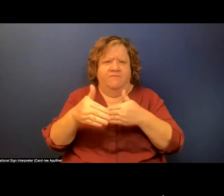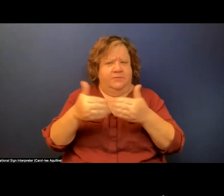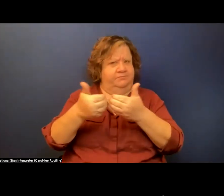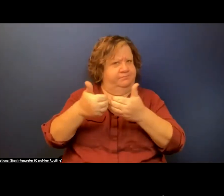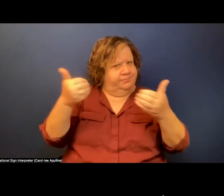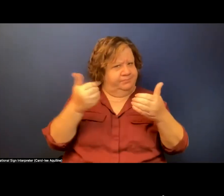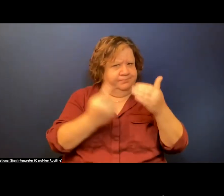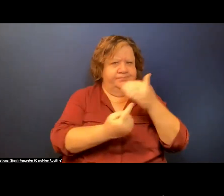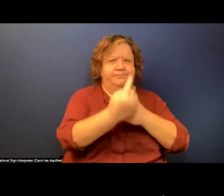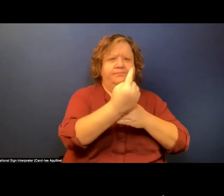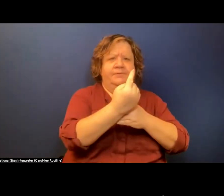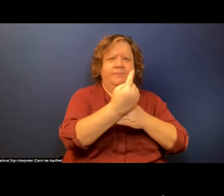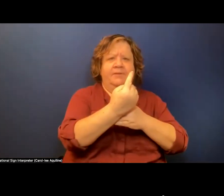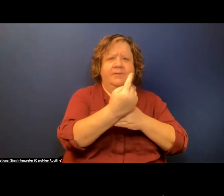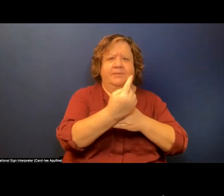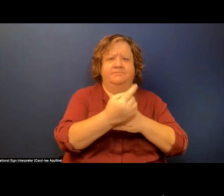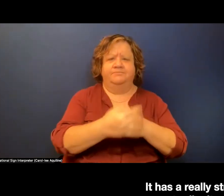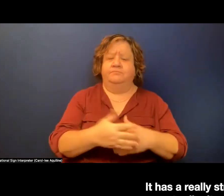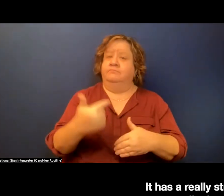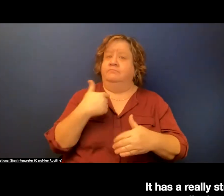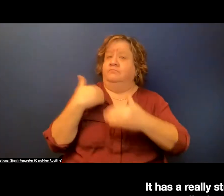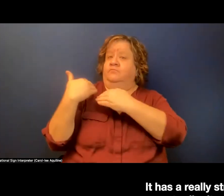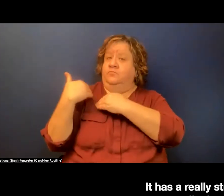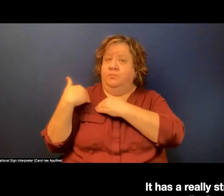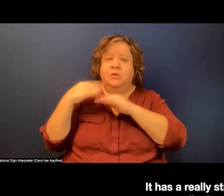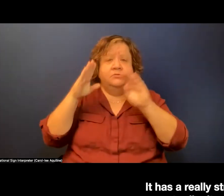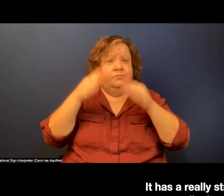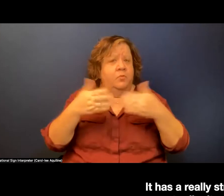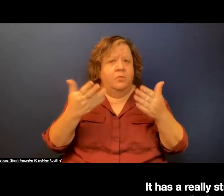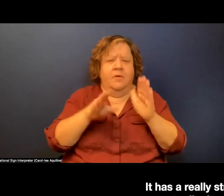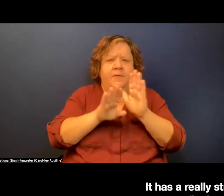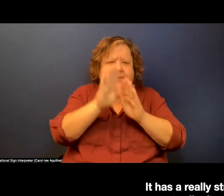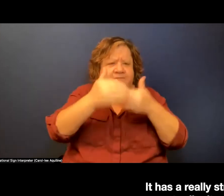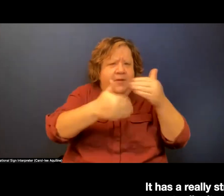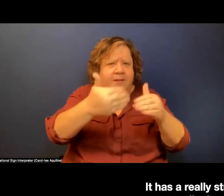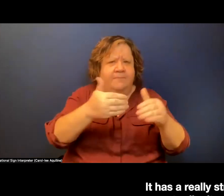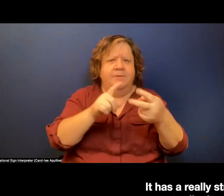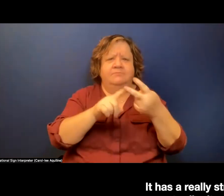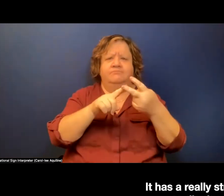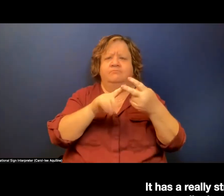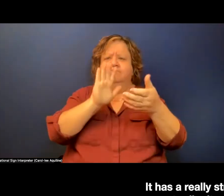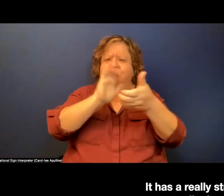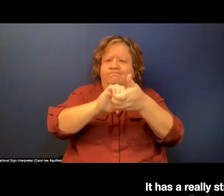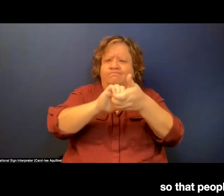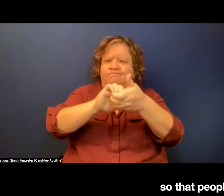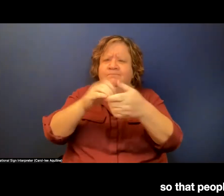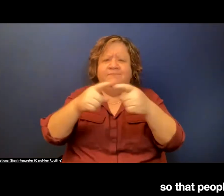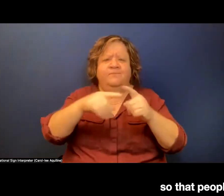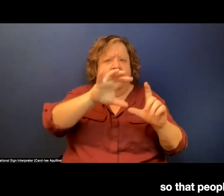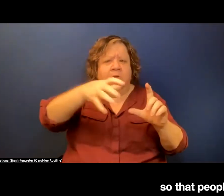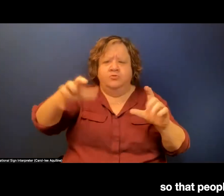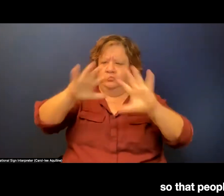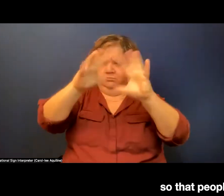diplomacy and development and a presence across the world. It has a really strong commitment to dignity and